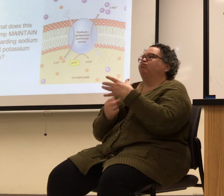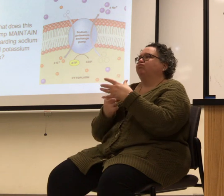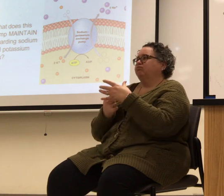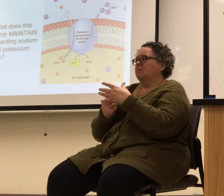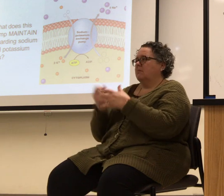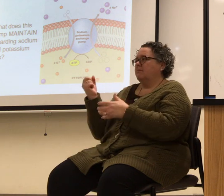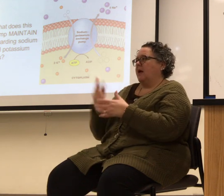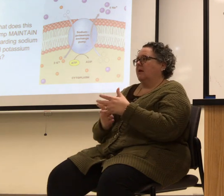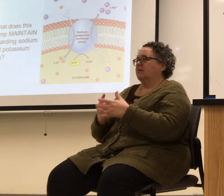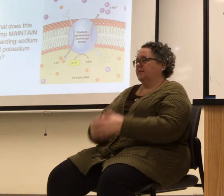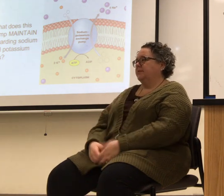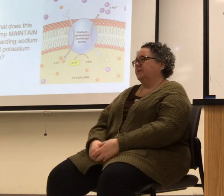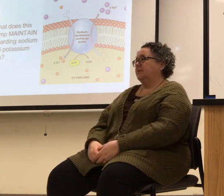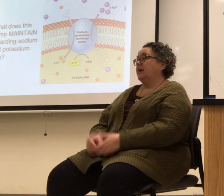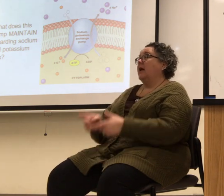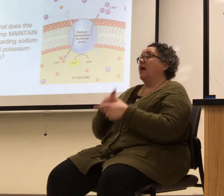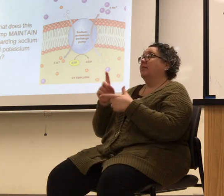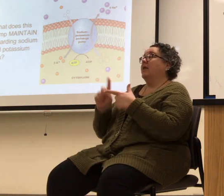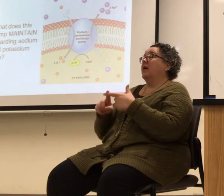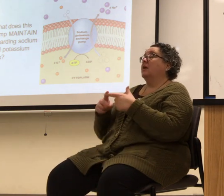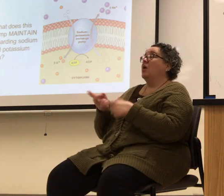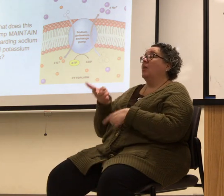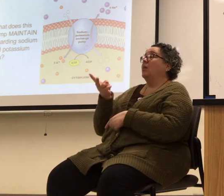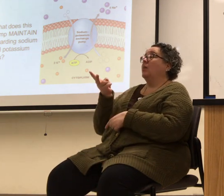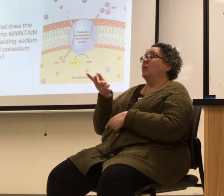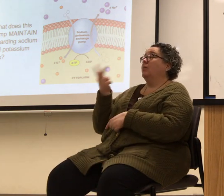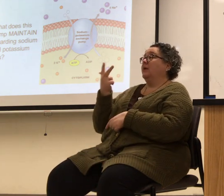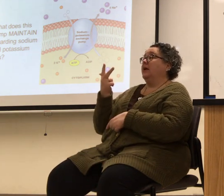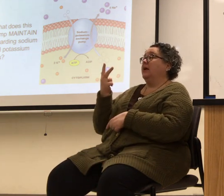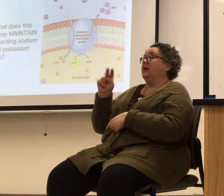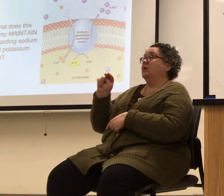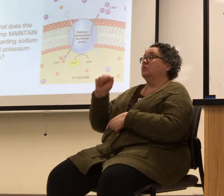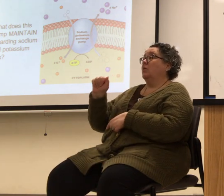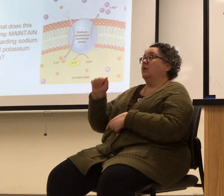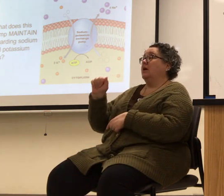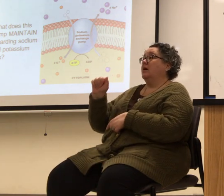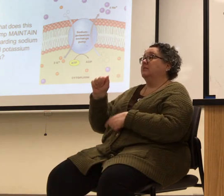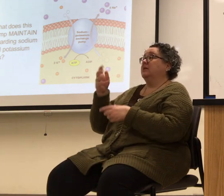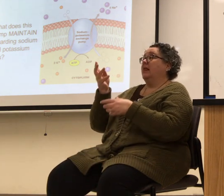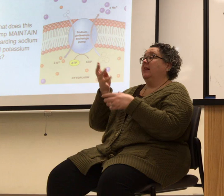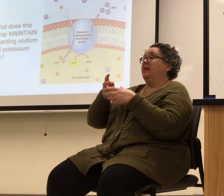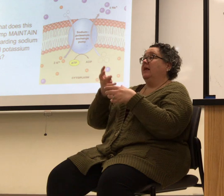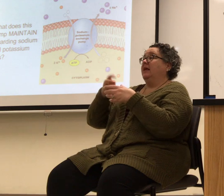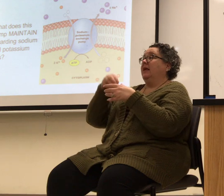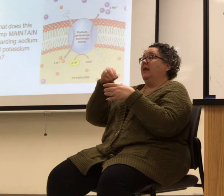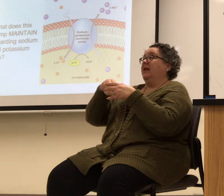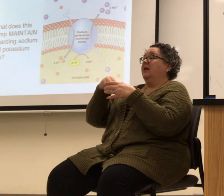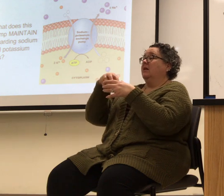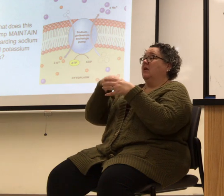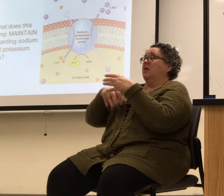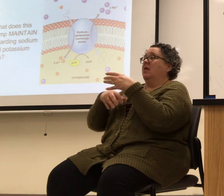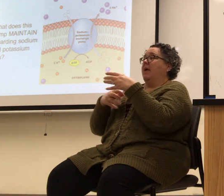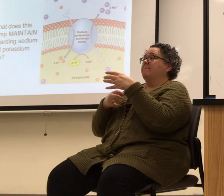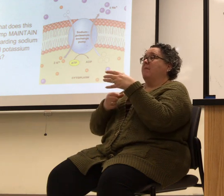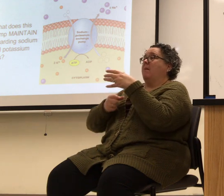Okay, and then three sodiums leak in and you just eject it from the